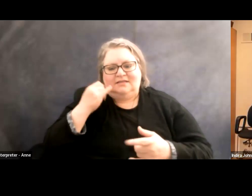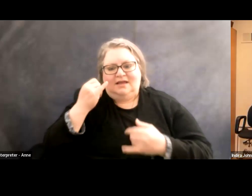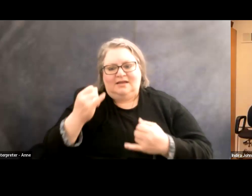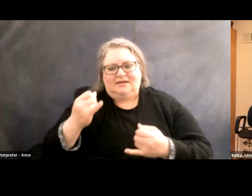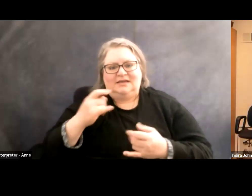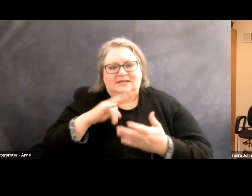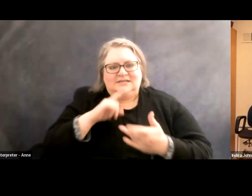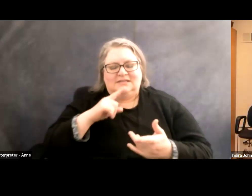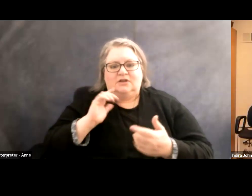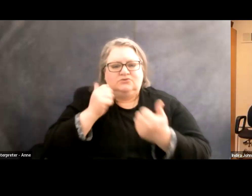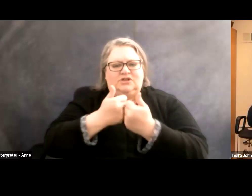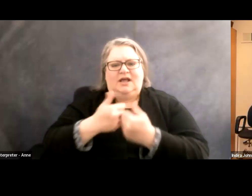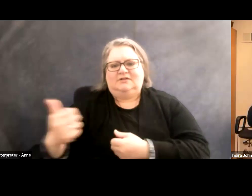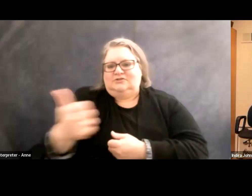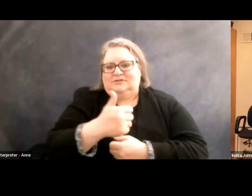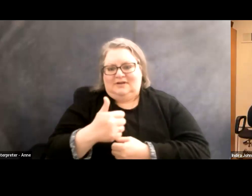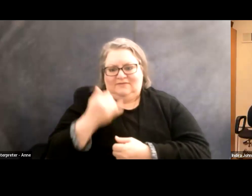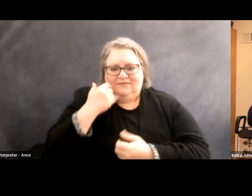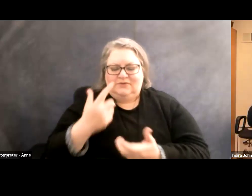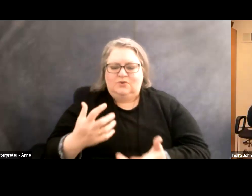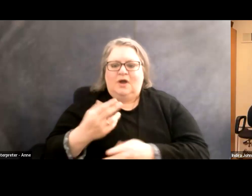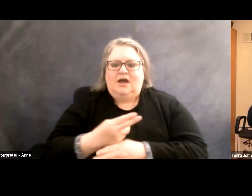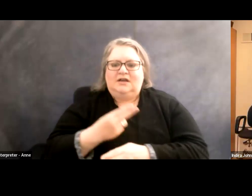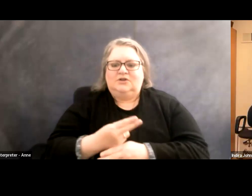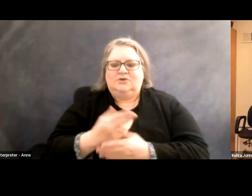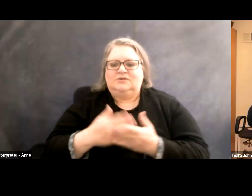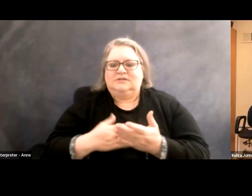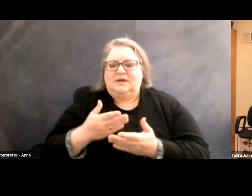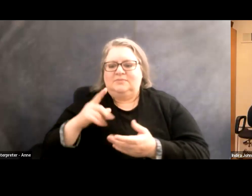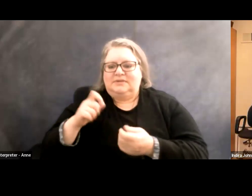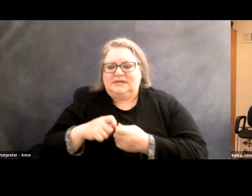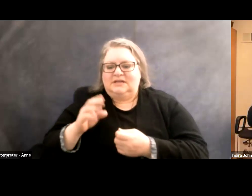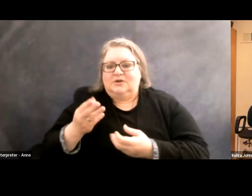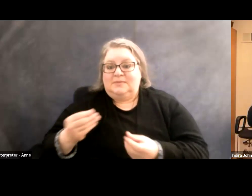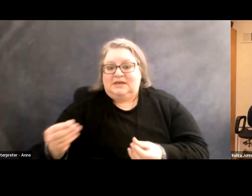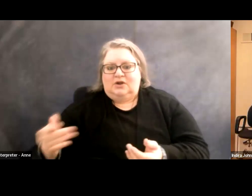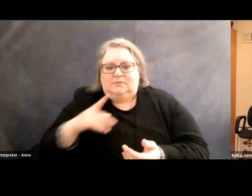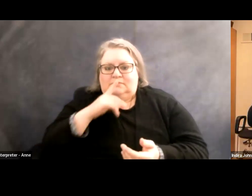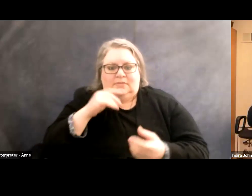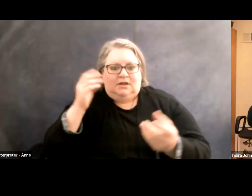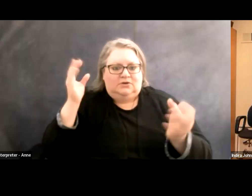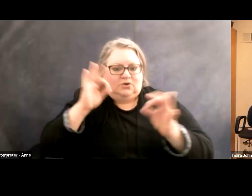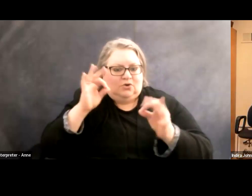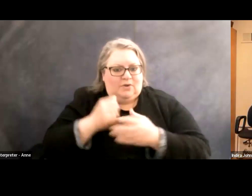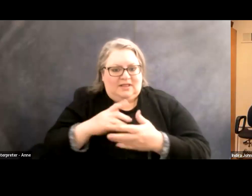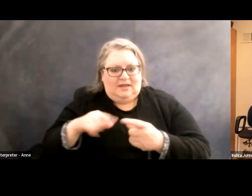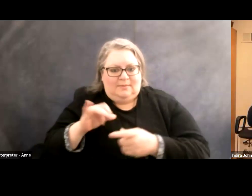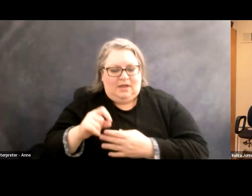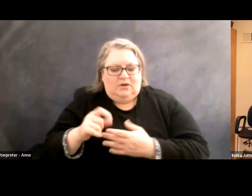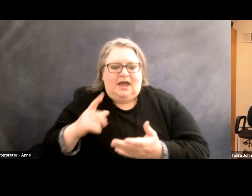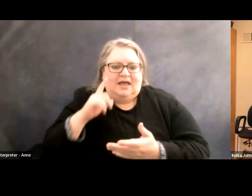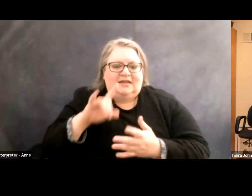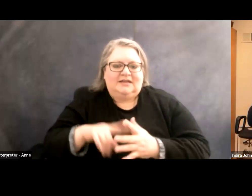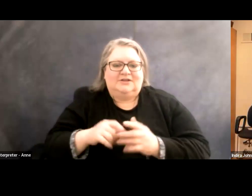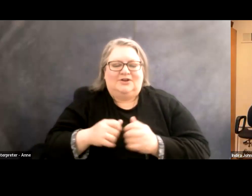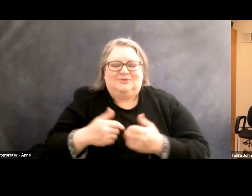just challenge yourself. If you want to use some particular material and don't know anything about it, which I think